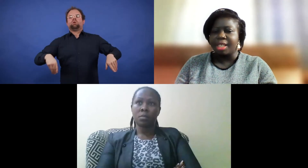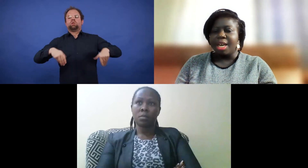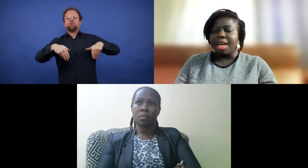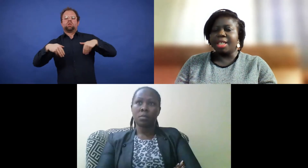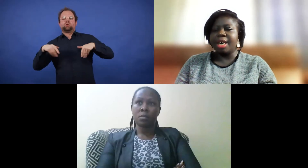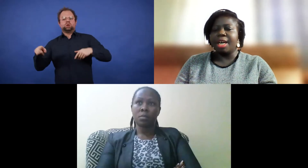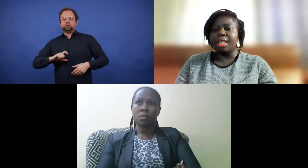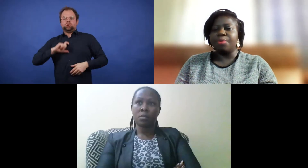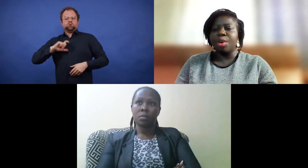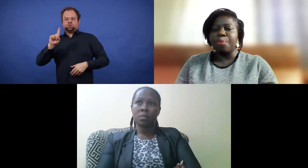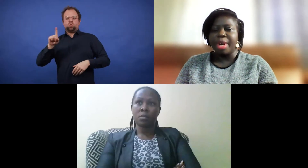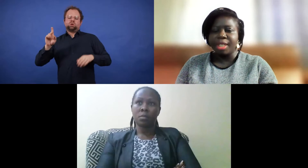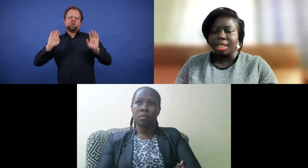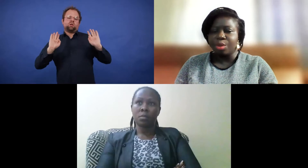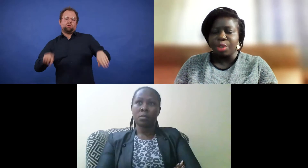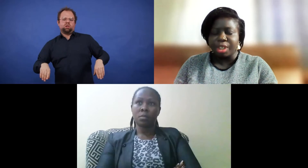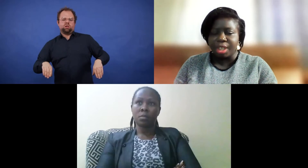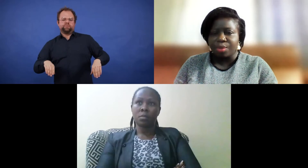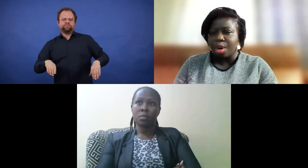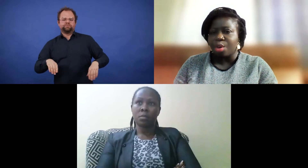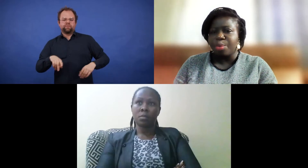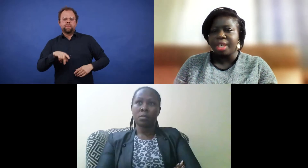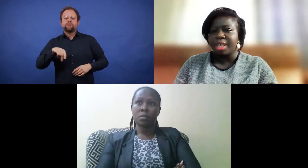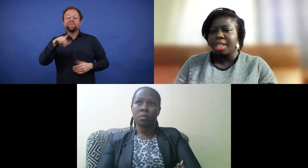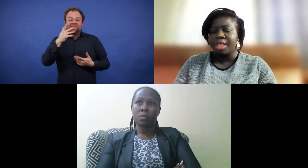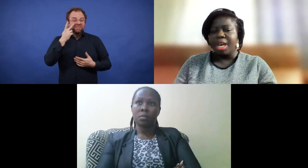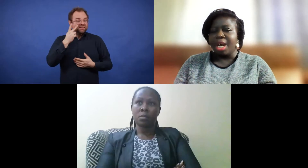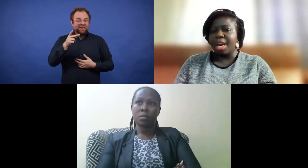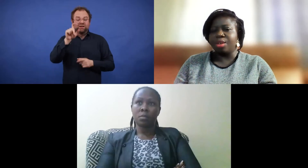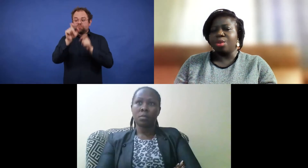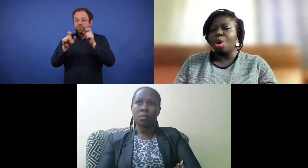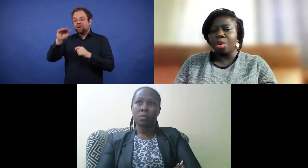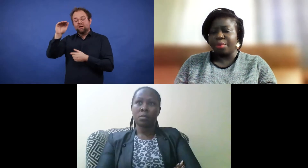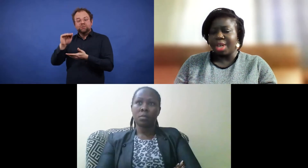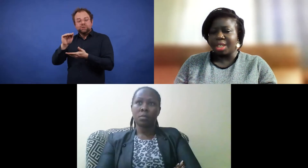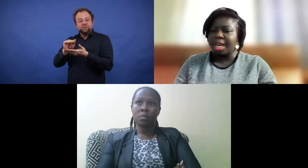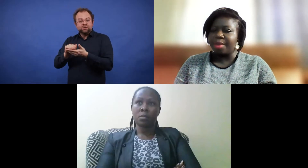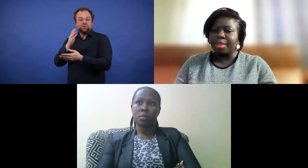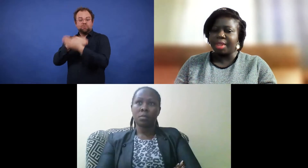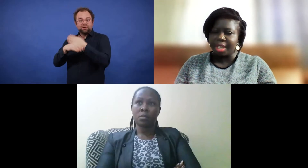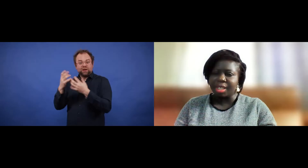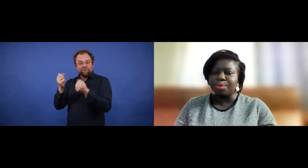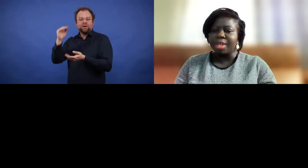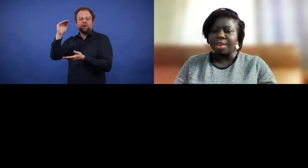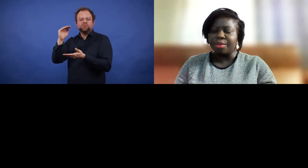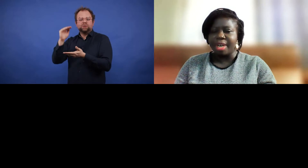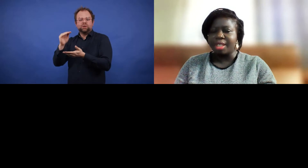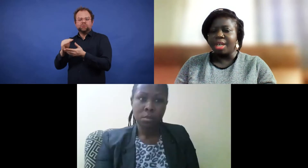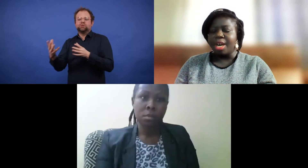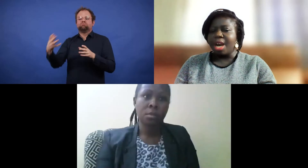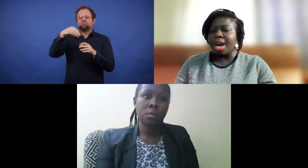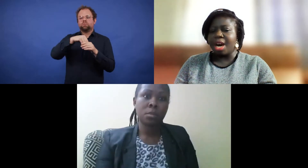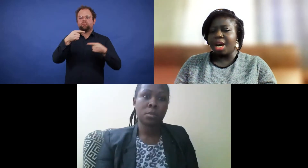ideas, the development solutions for our communities, and all of that. If this is being